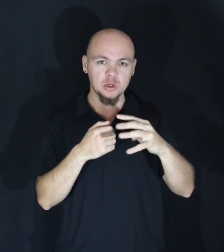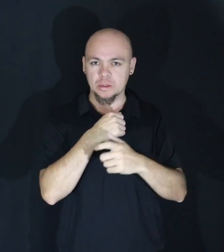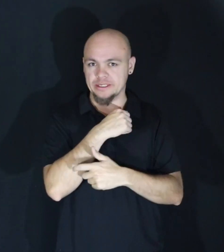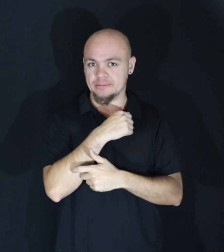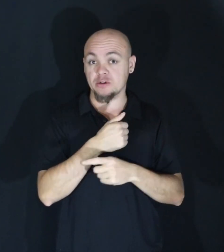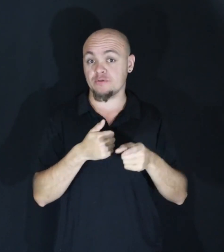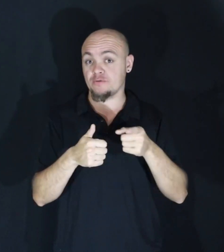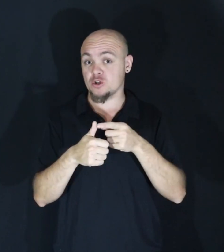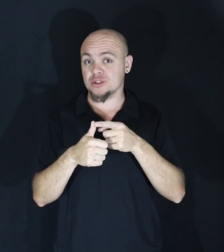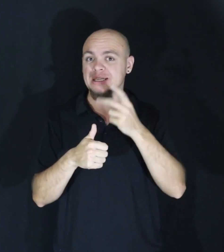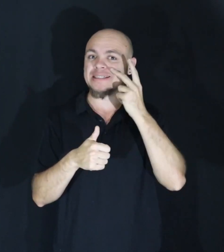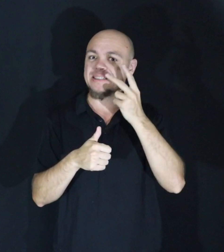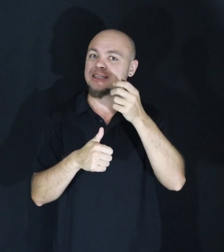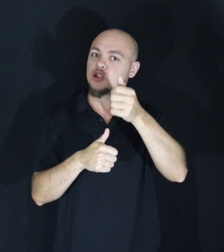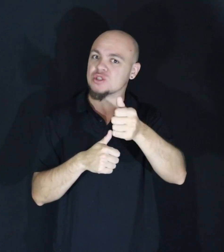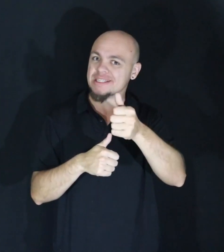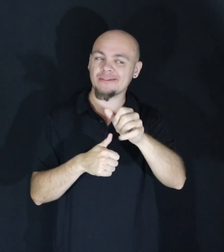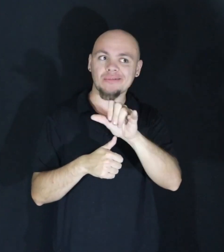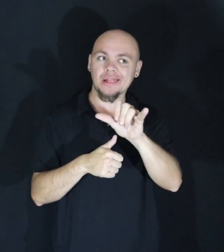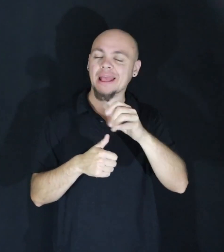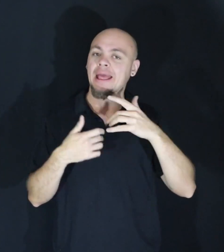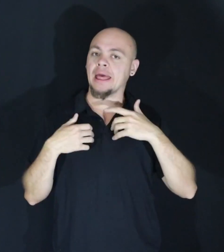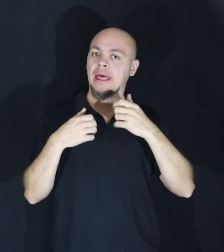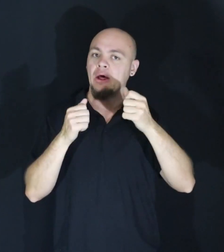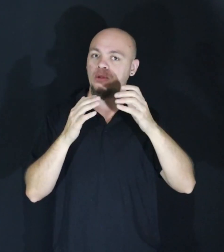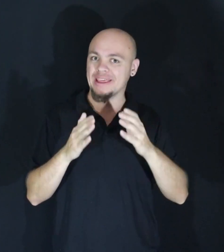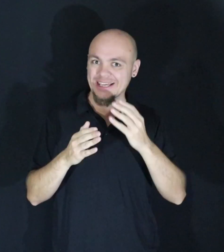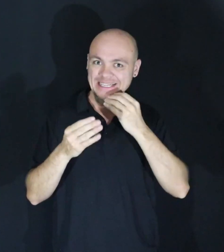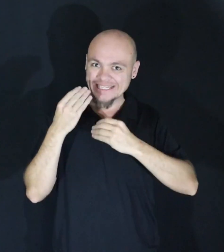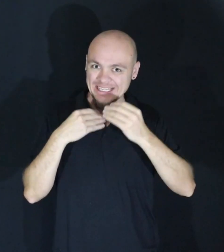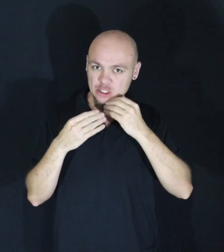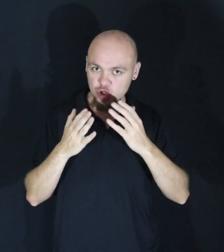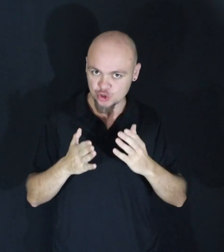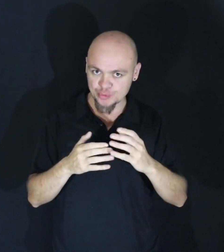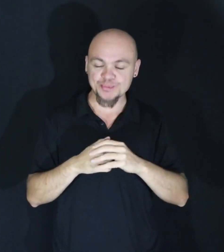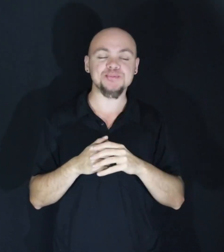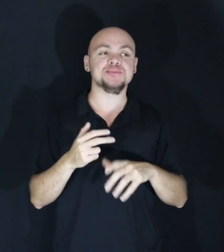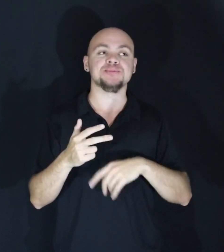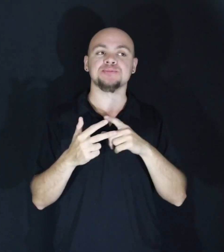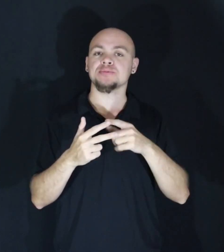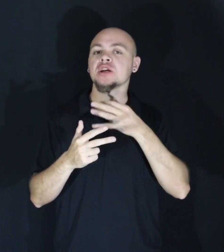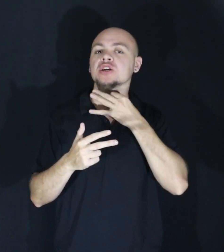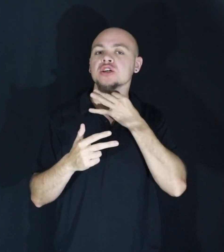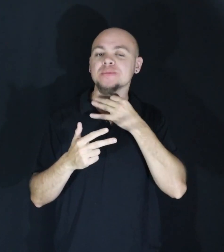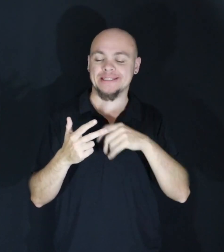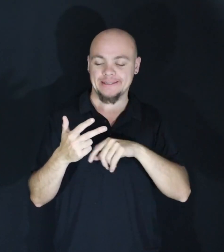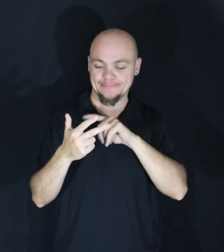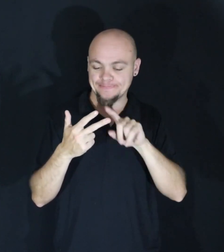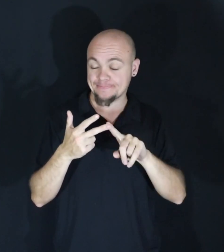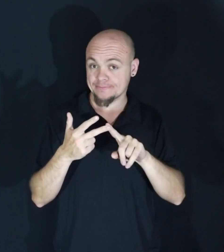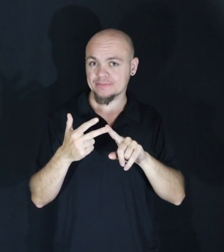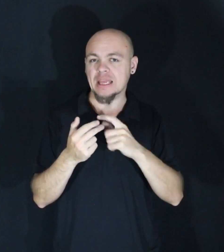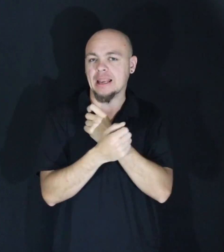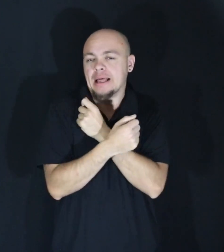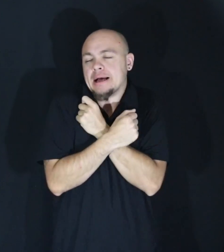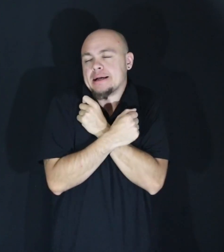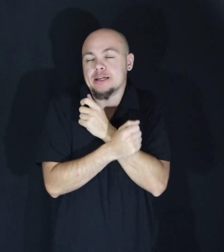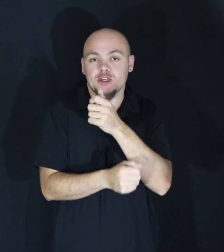1, see yourself as a healthy eater. 2, get curious. And 3, hug